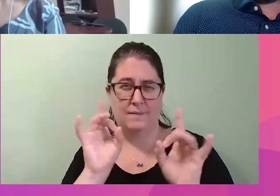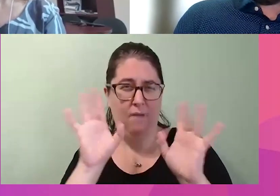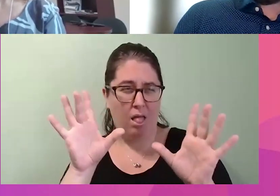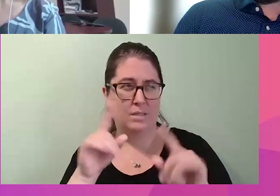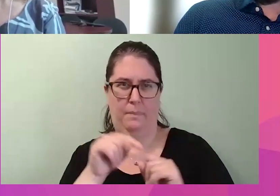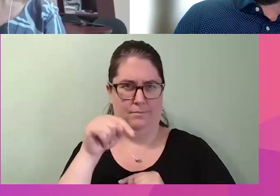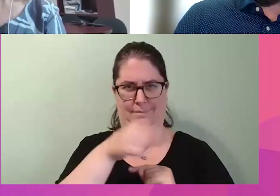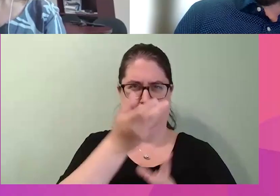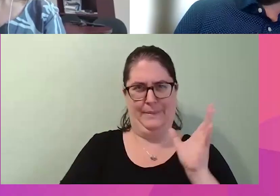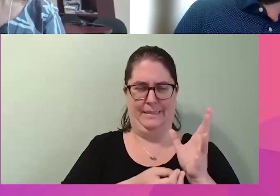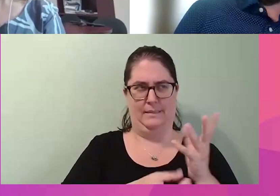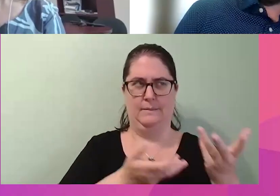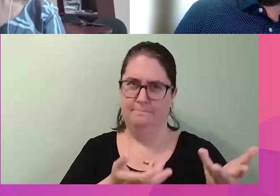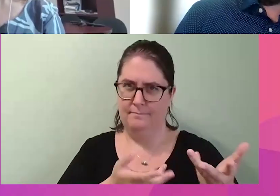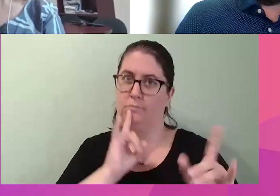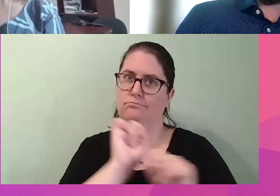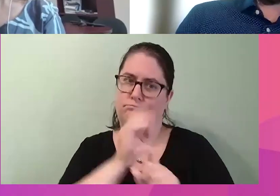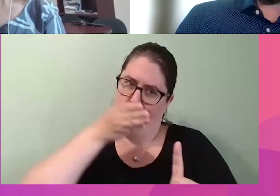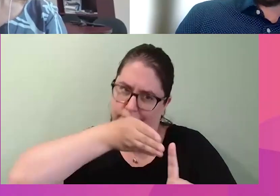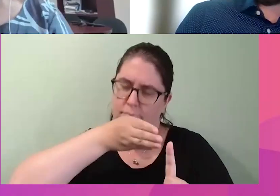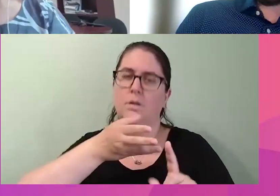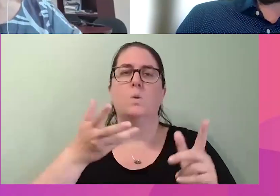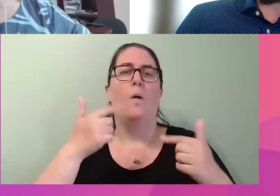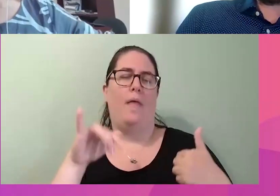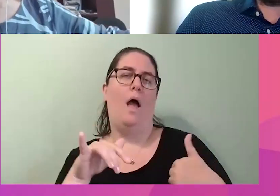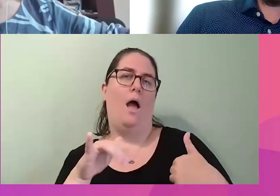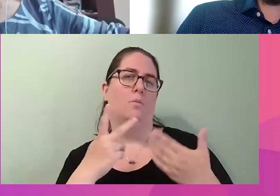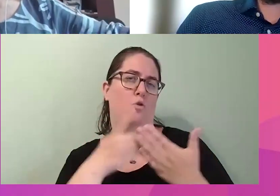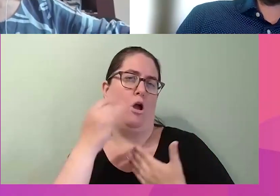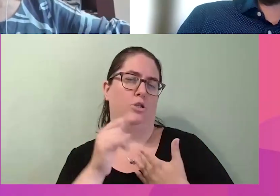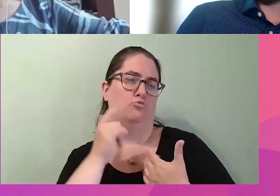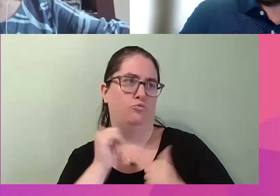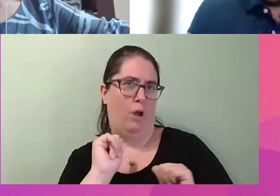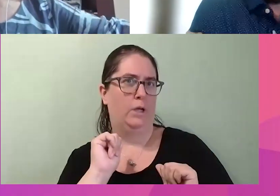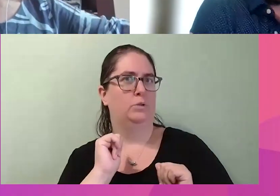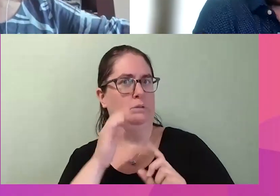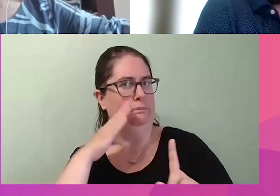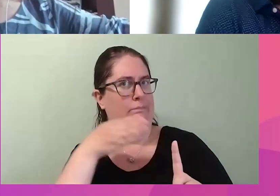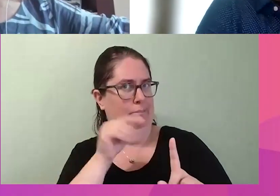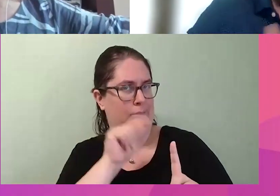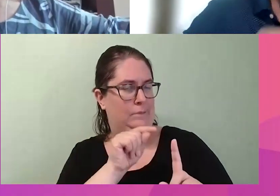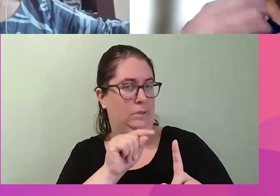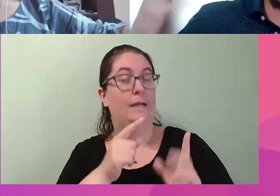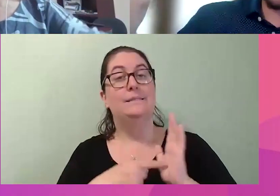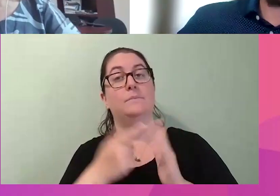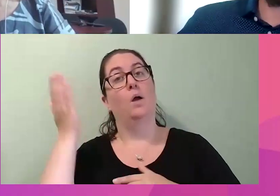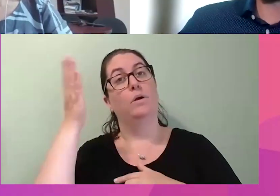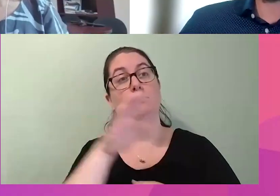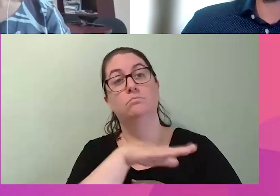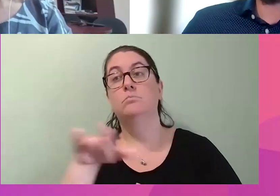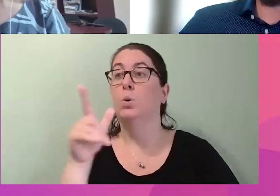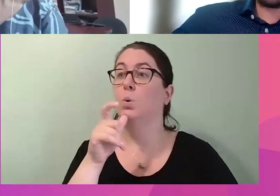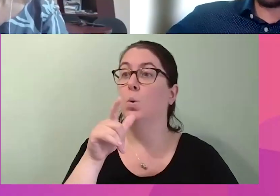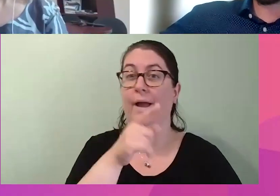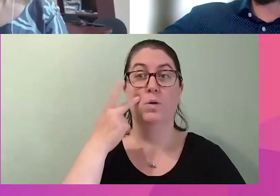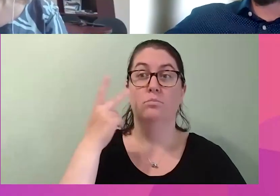And that's sort of what we're trying to address here with this project. Sometimes when I'm doing presentations, I'll ask people, like, do you know who you